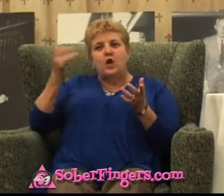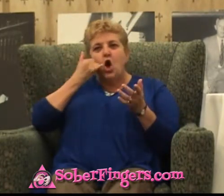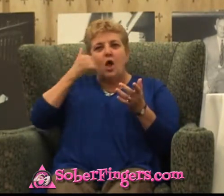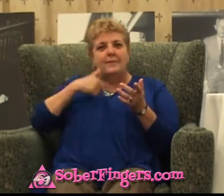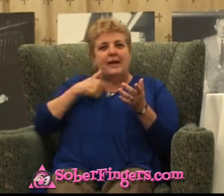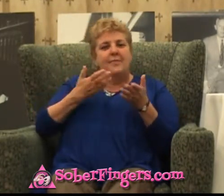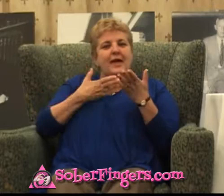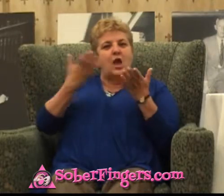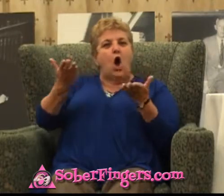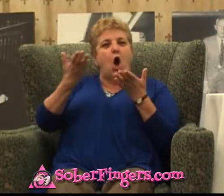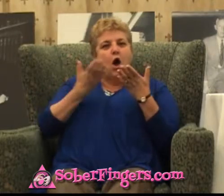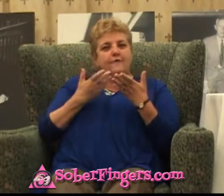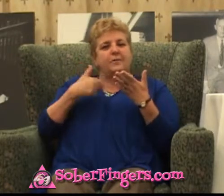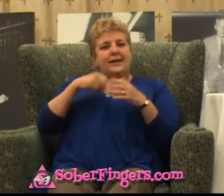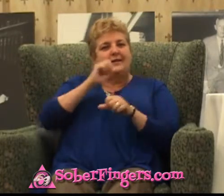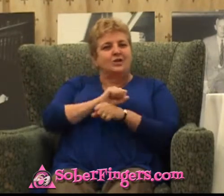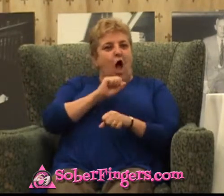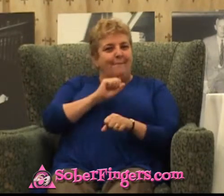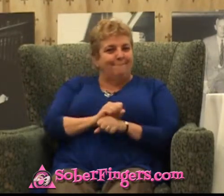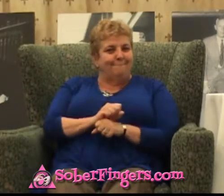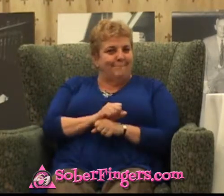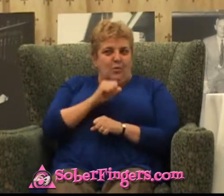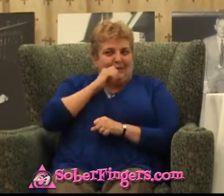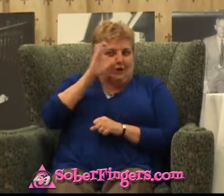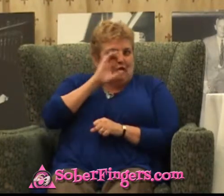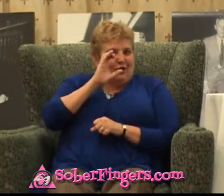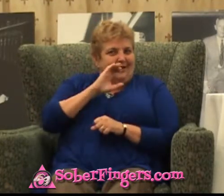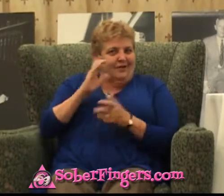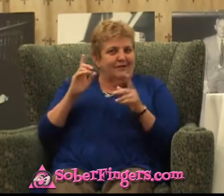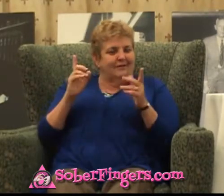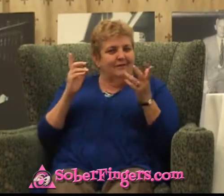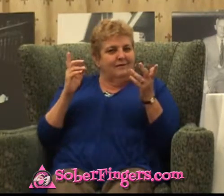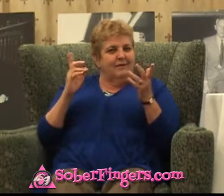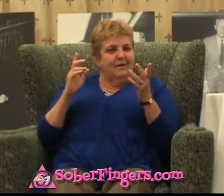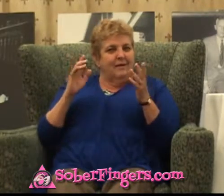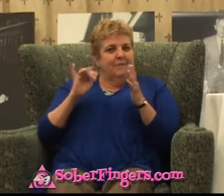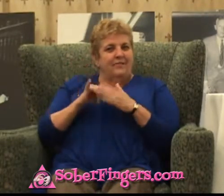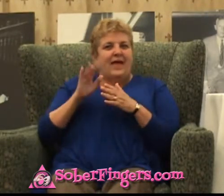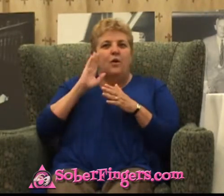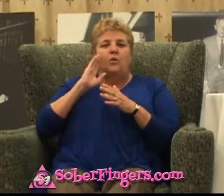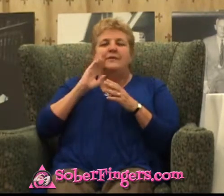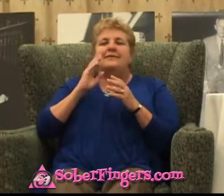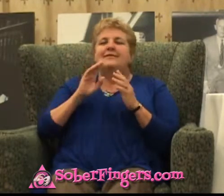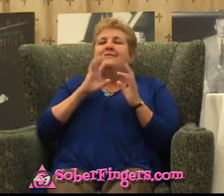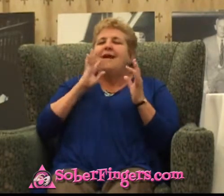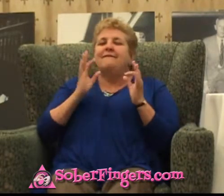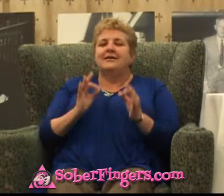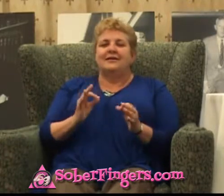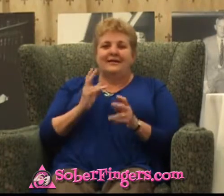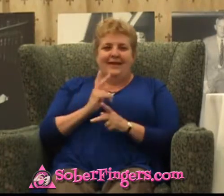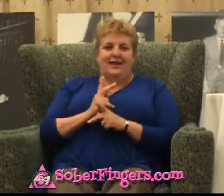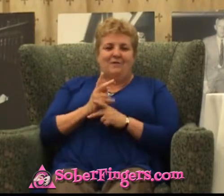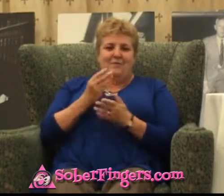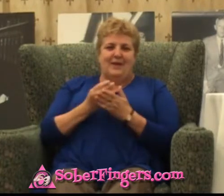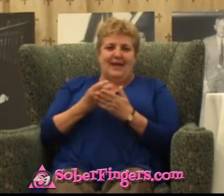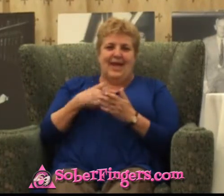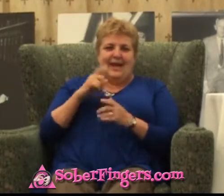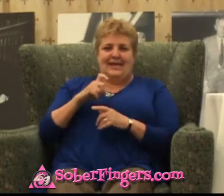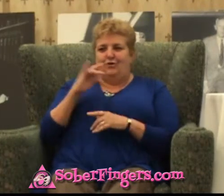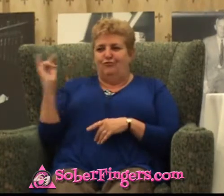I wasn't even looking for, that will more than double take care of the money that I needed to get out to see my son